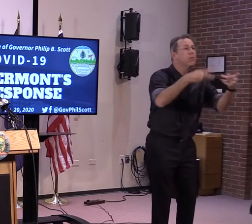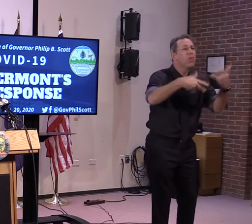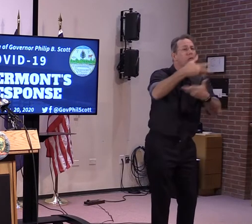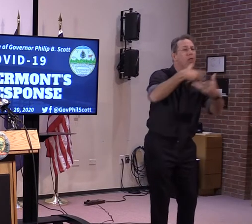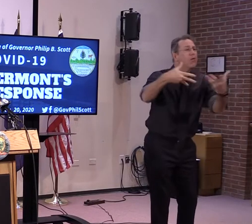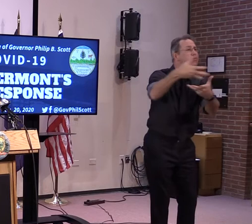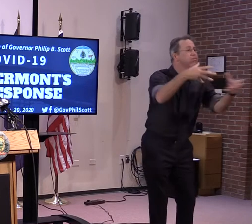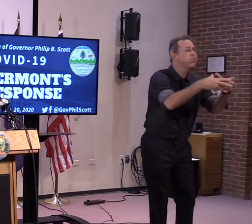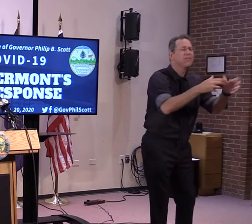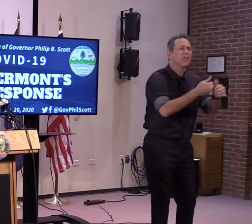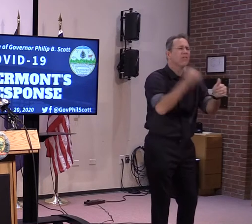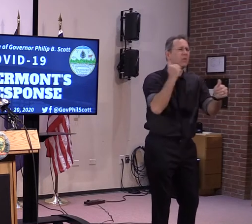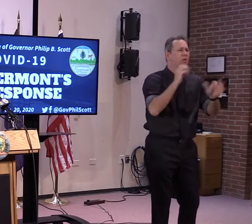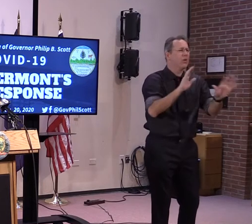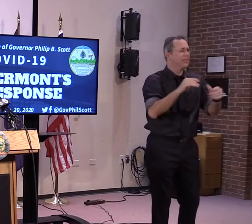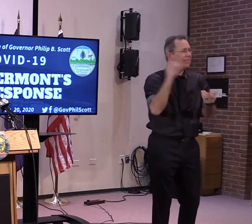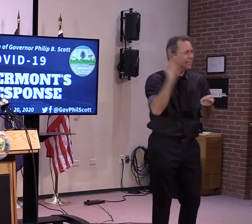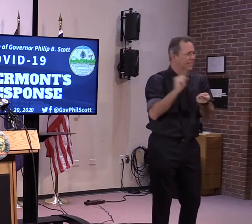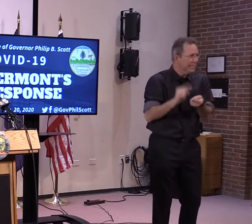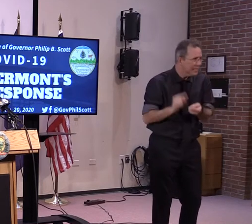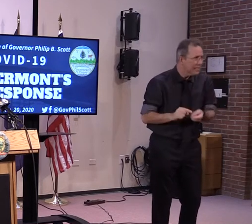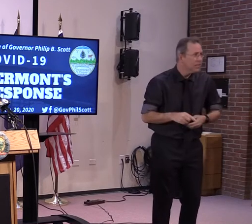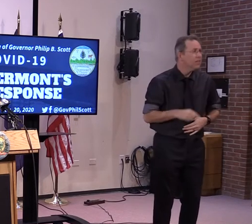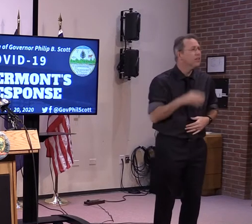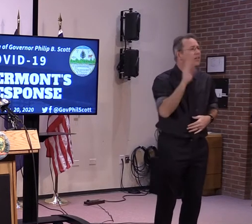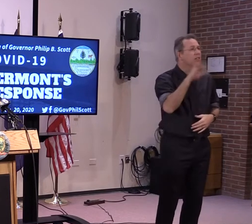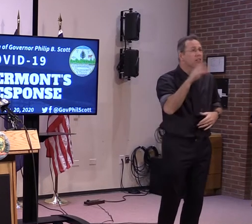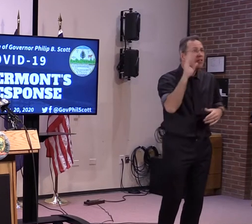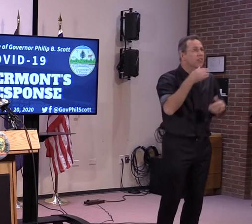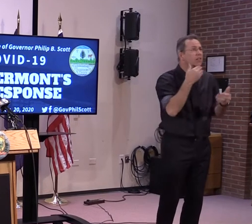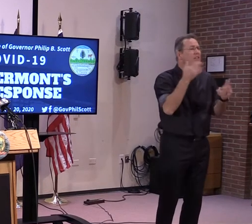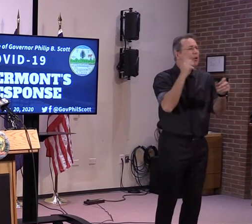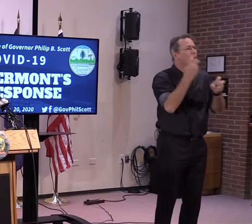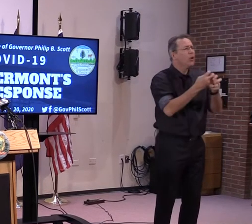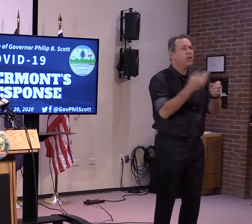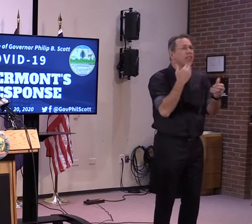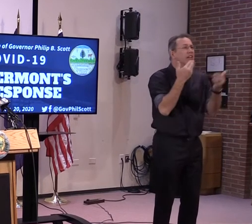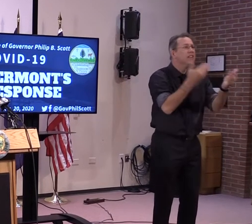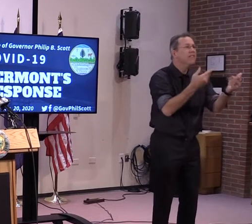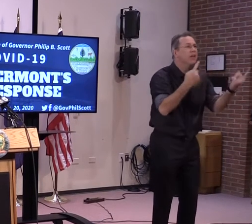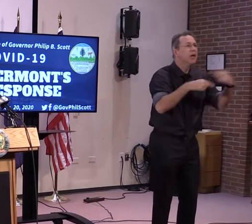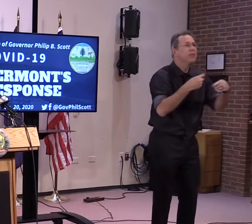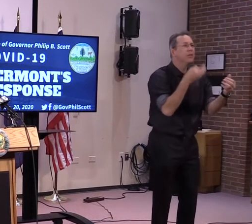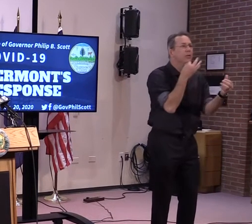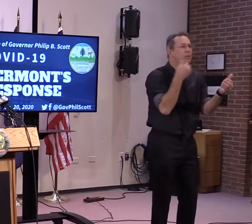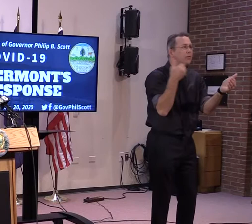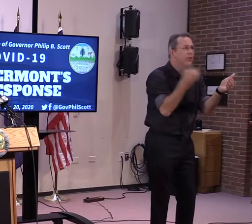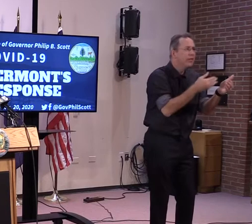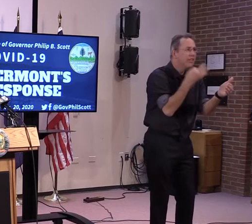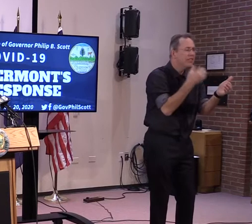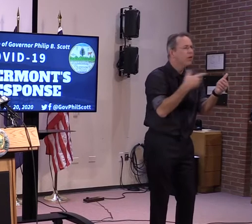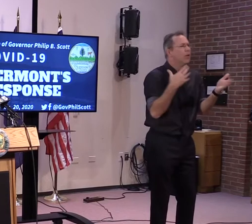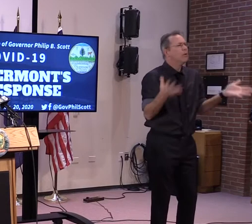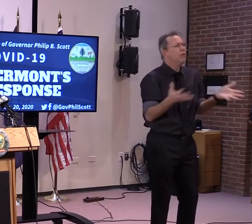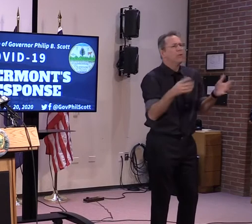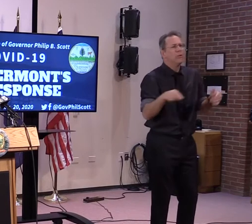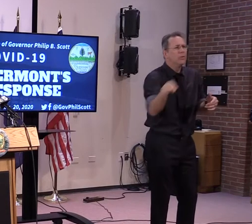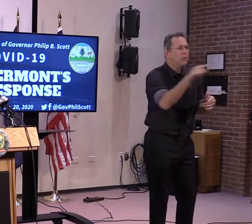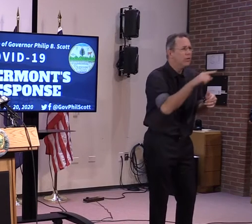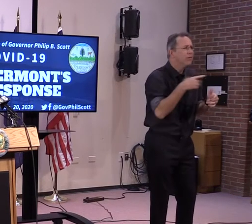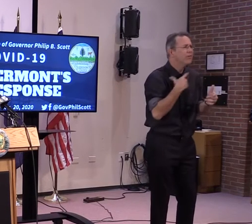hard with Thanksgiving less than a week away, but I urge you to take a look at our numbers. Look at the